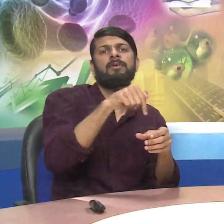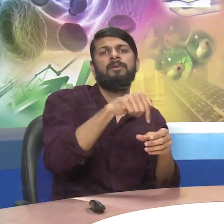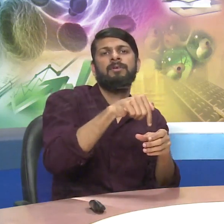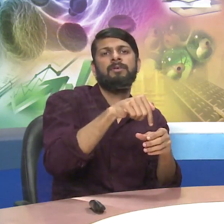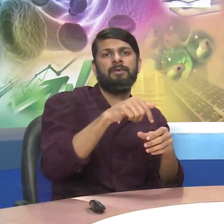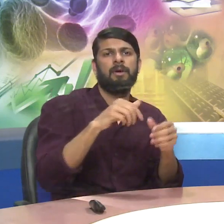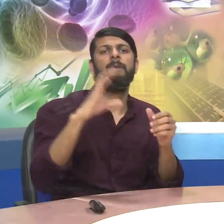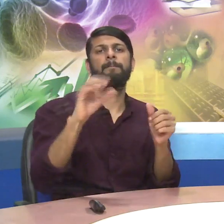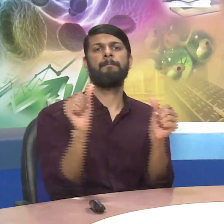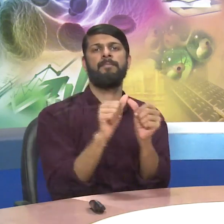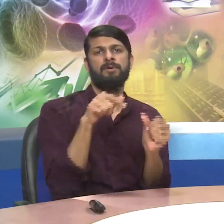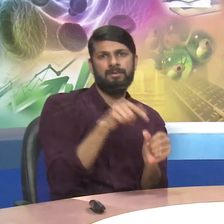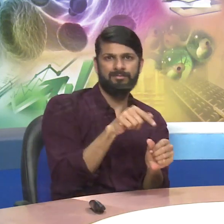In addition,